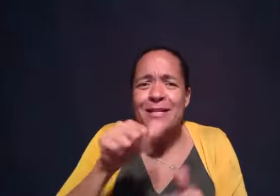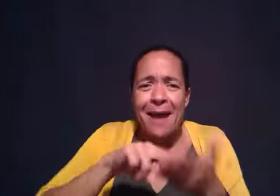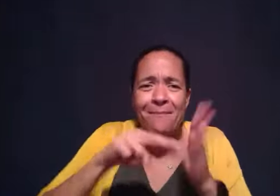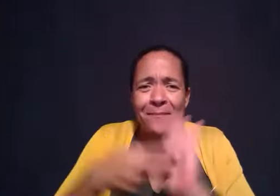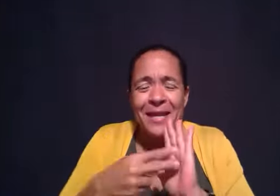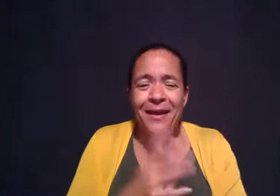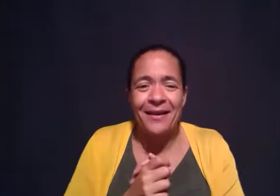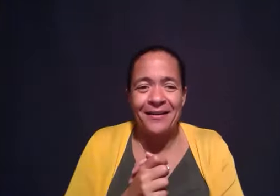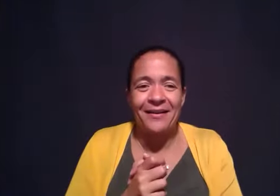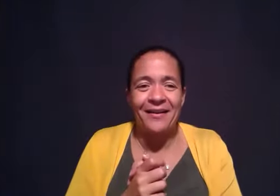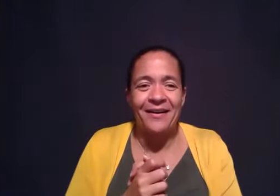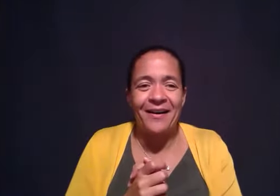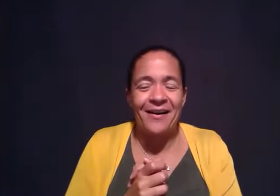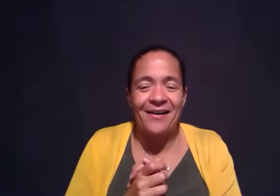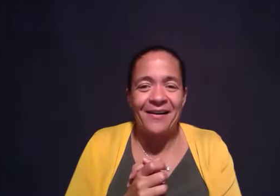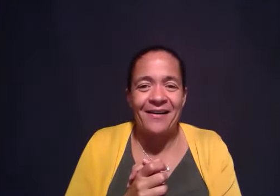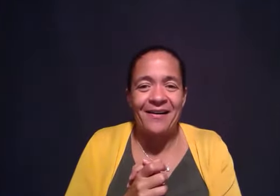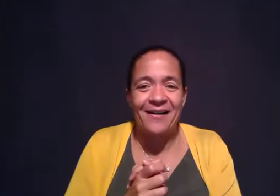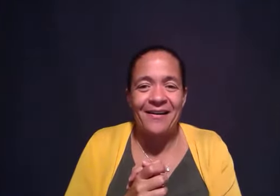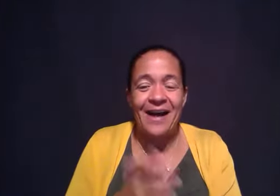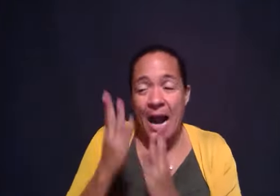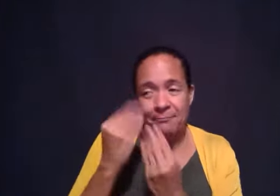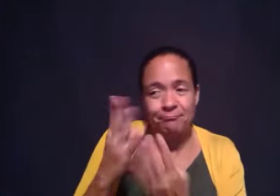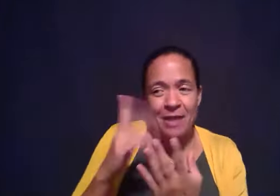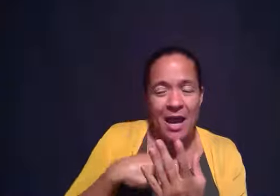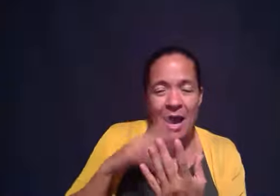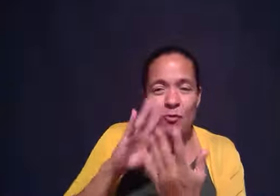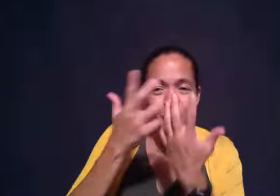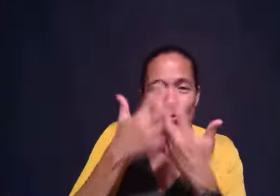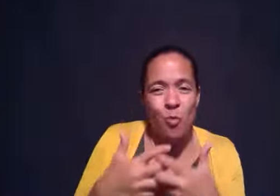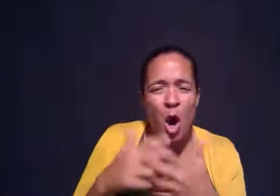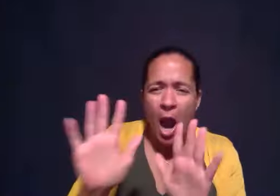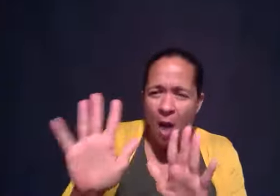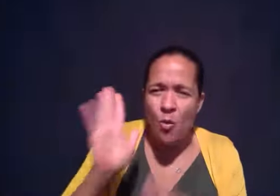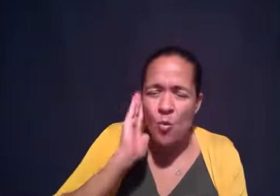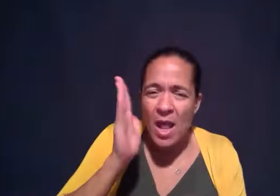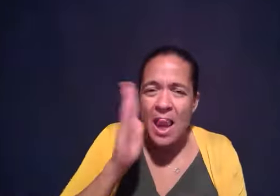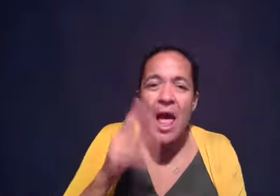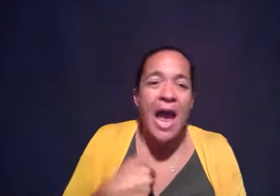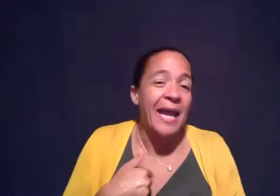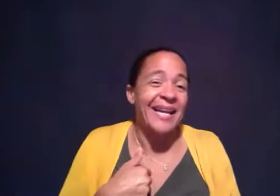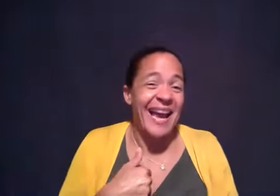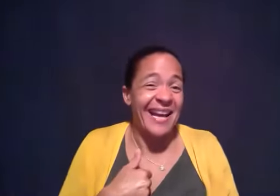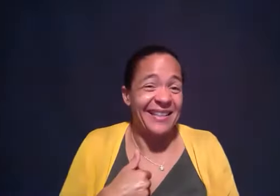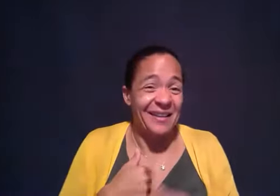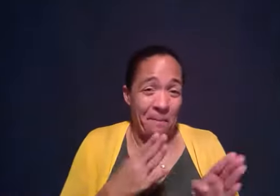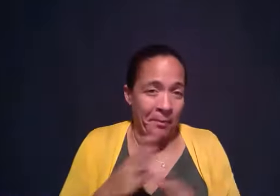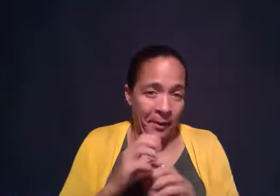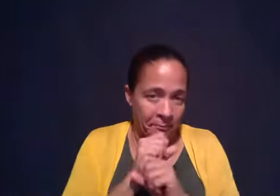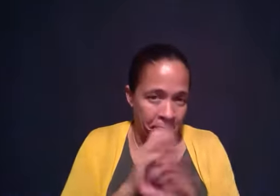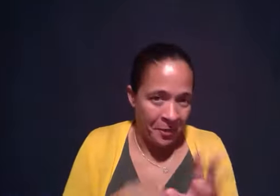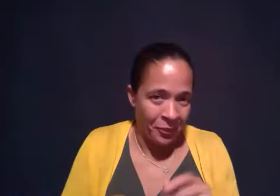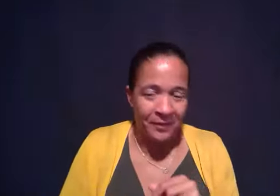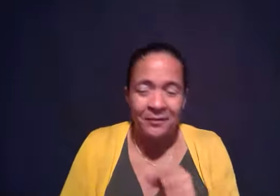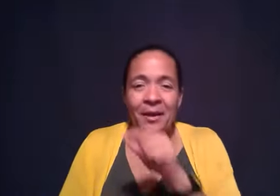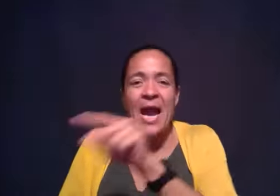I said I was going to work out the logistics, but I wasn't. And she went off and told 2 other women that I sponsored that I was starting a step study. And then my